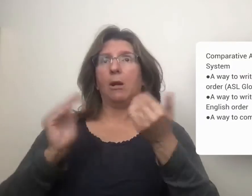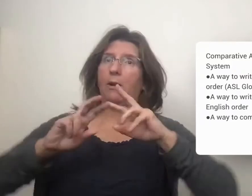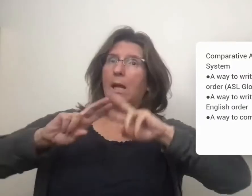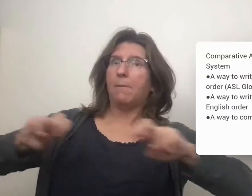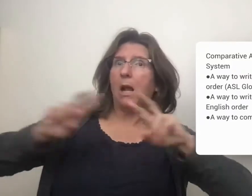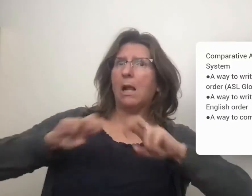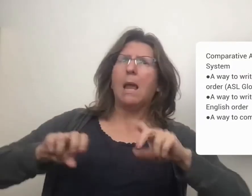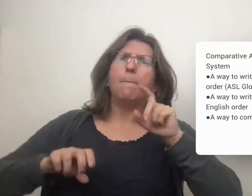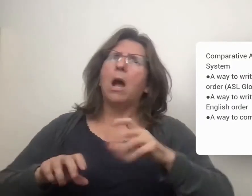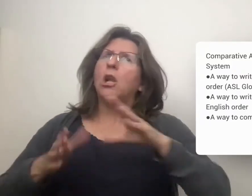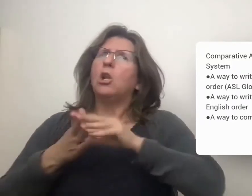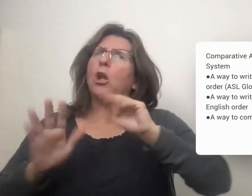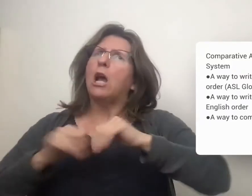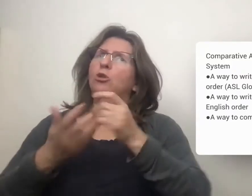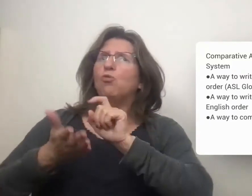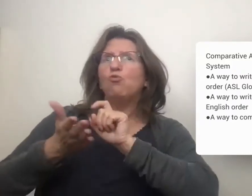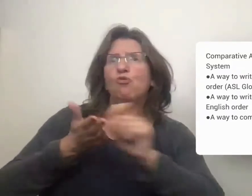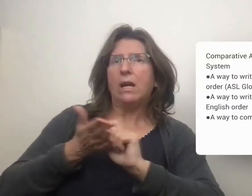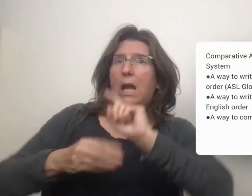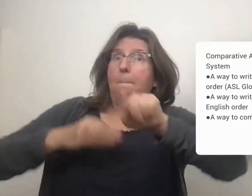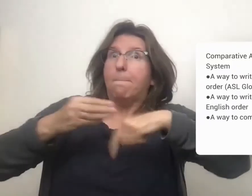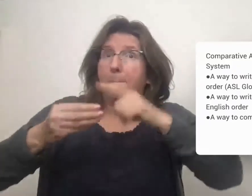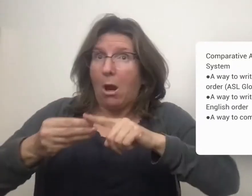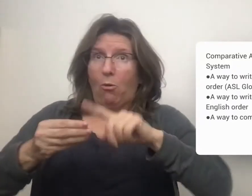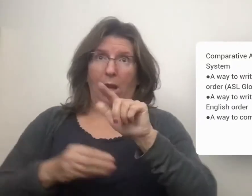Comparative analysis requires a notation system.